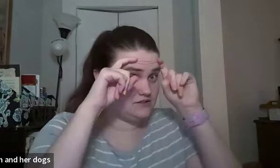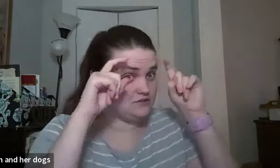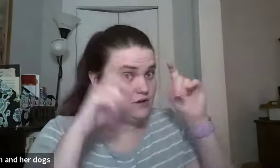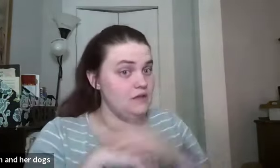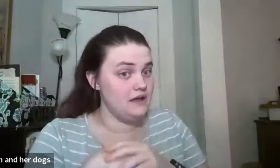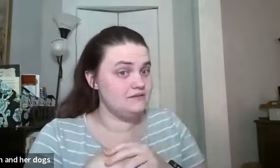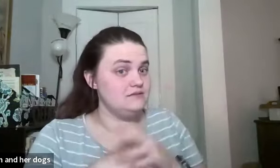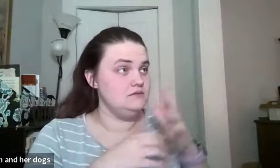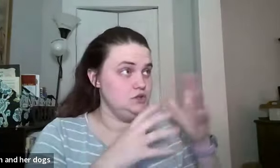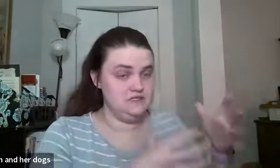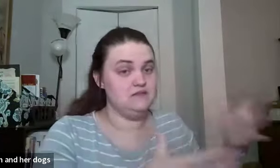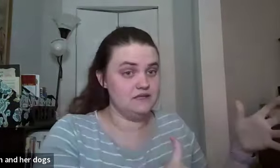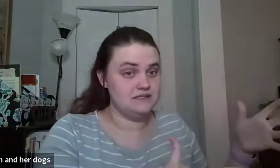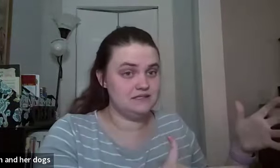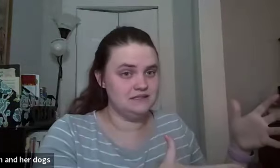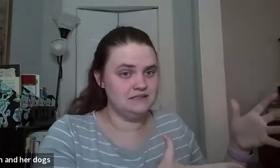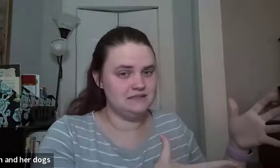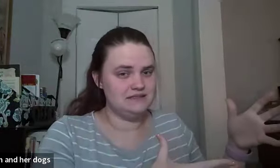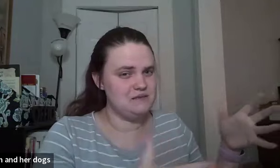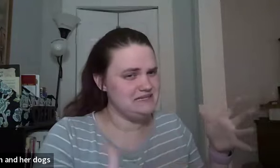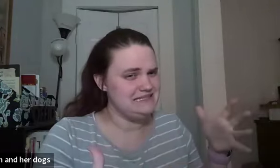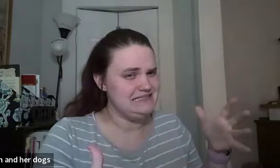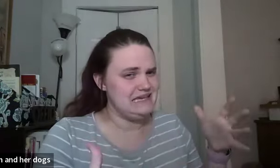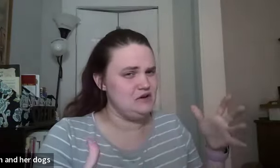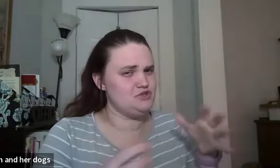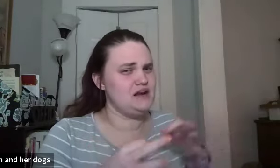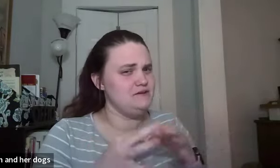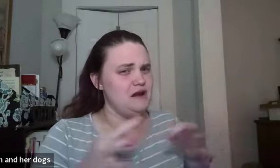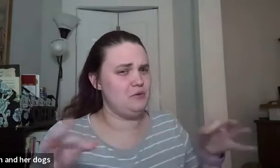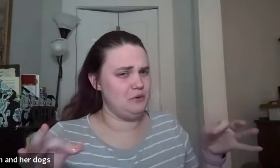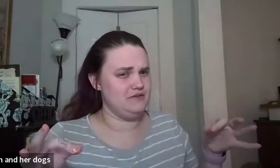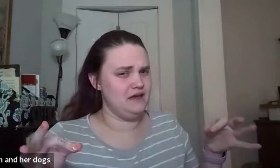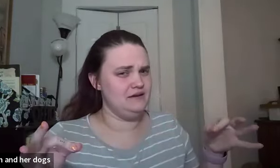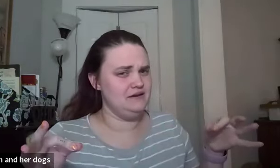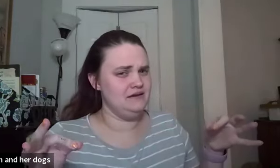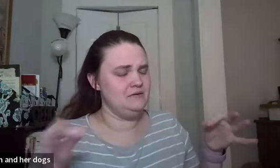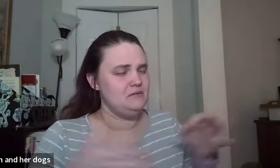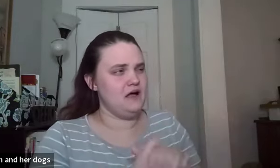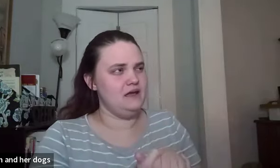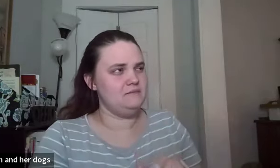or no, like you did this. Does that make sense? I know I'm trying to figure out how to word that. Like,